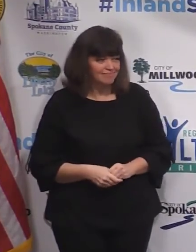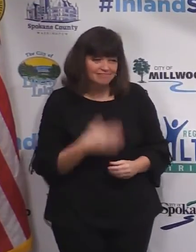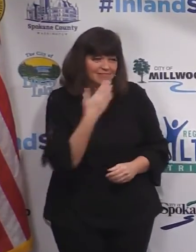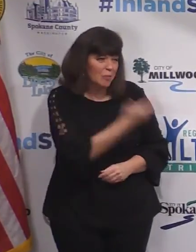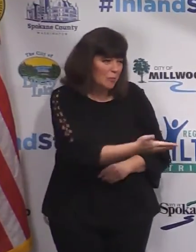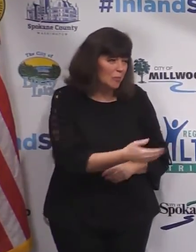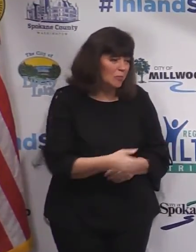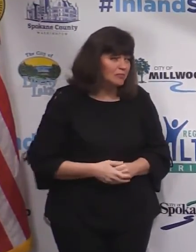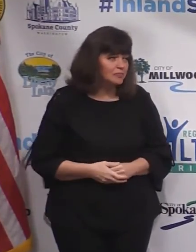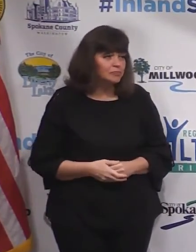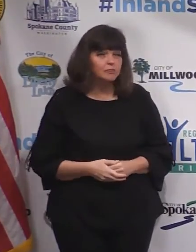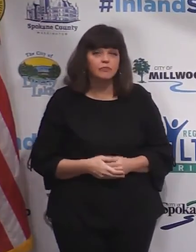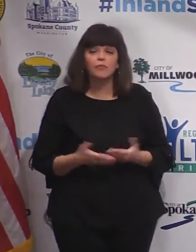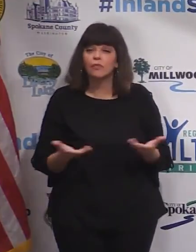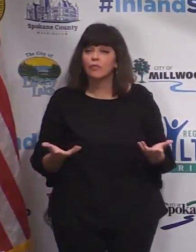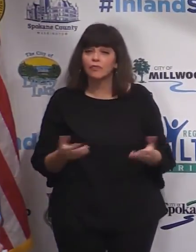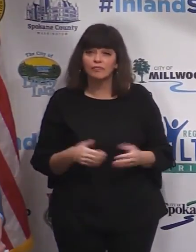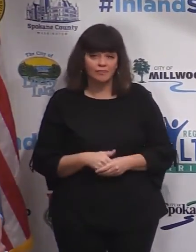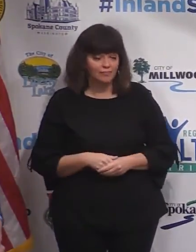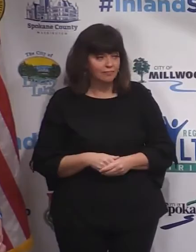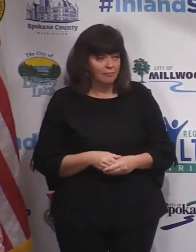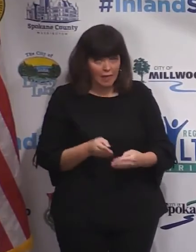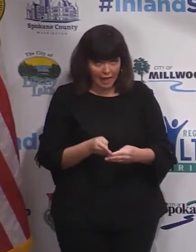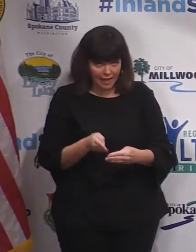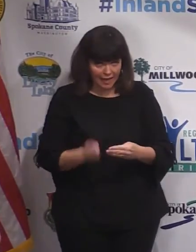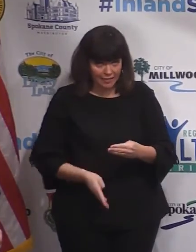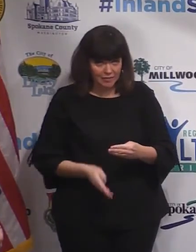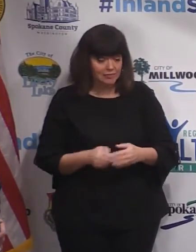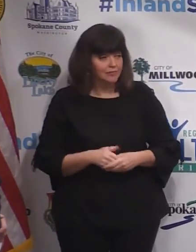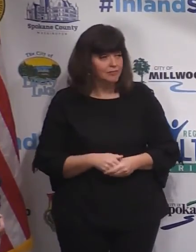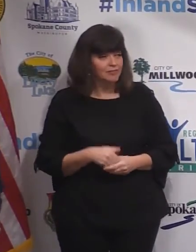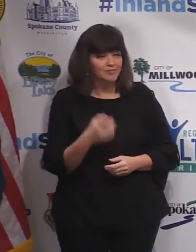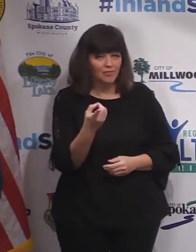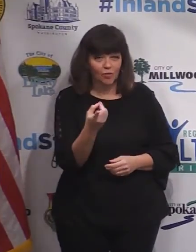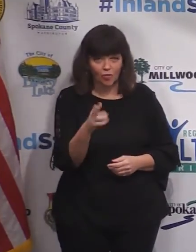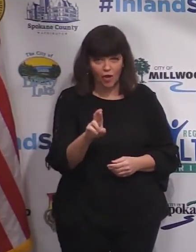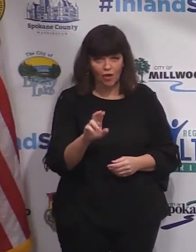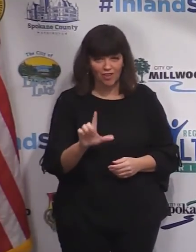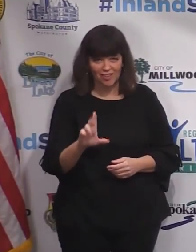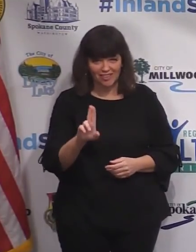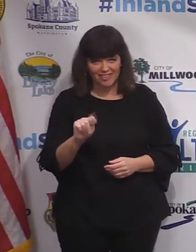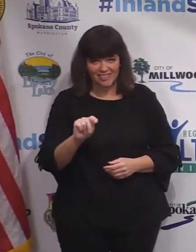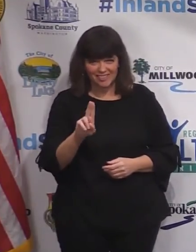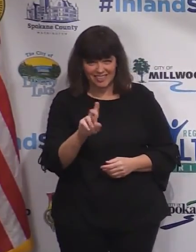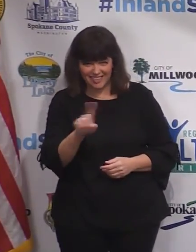And then we'll end with Dr. Lutz, as we typically do every day.